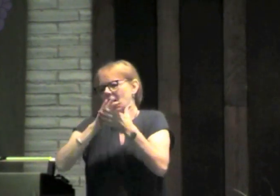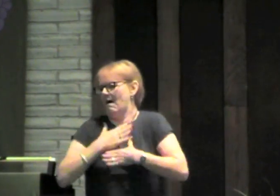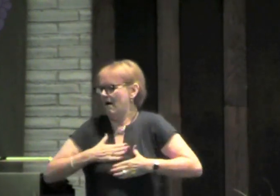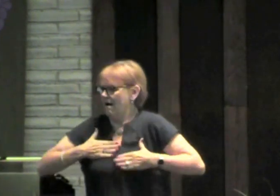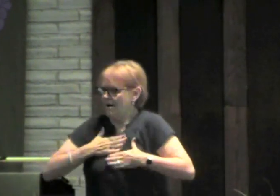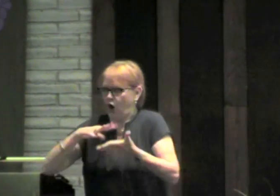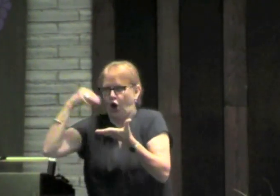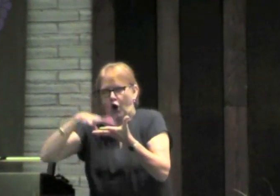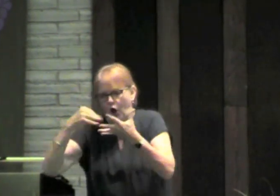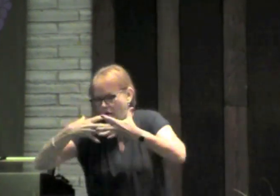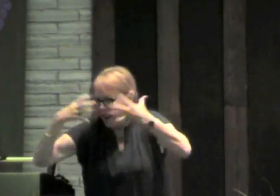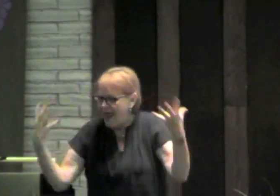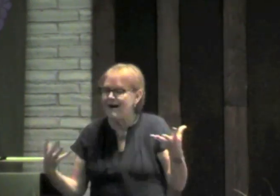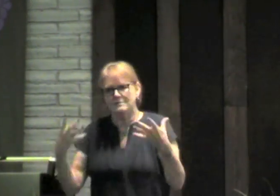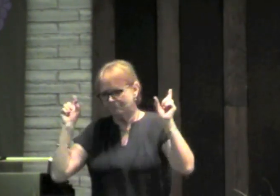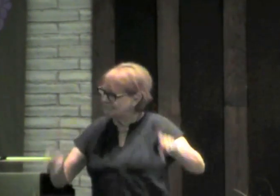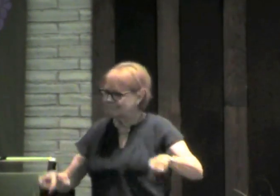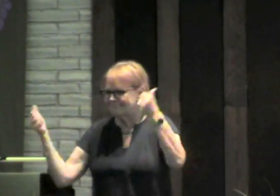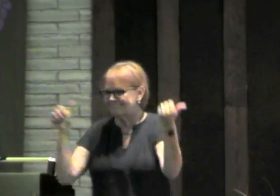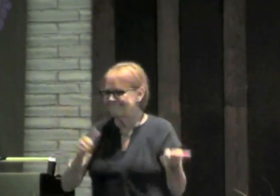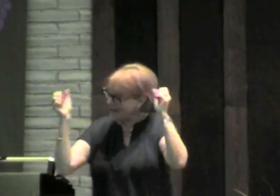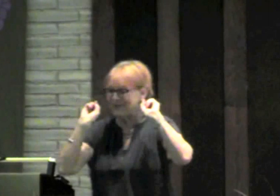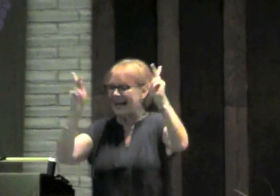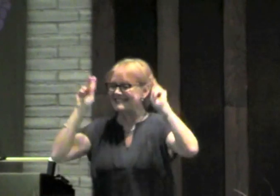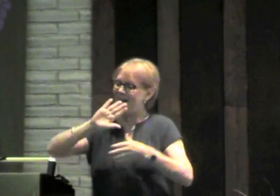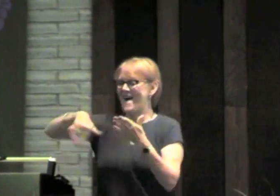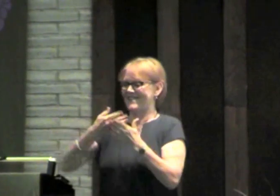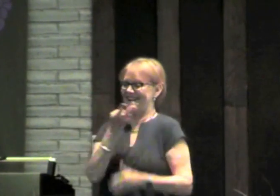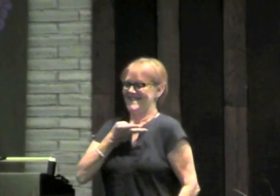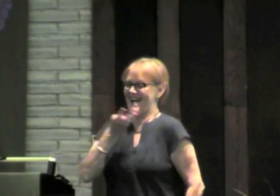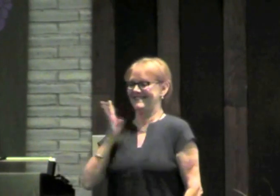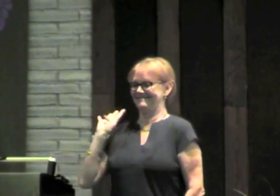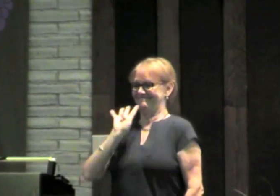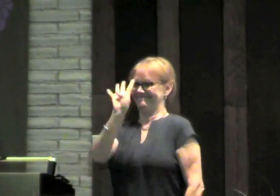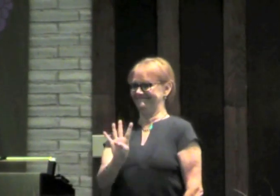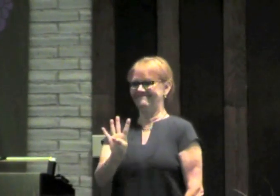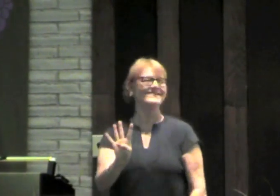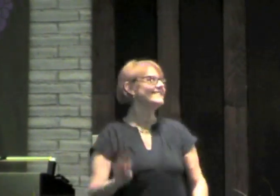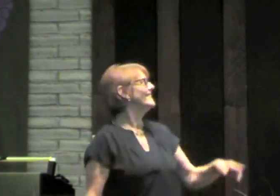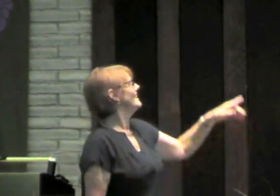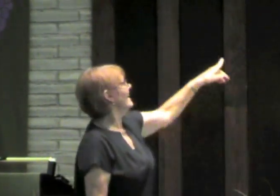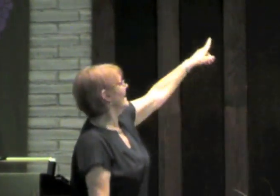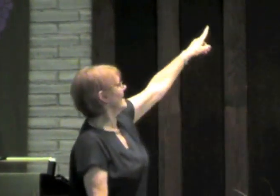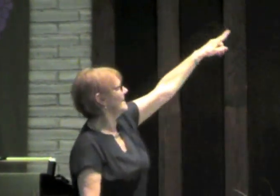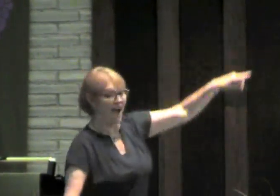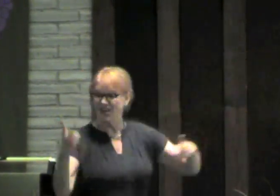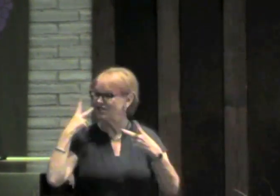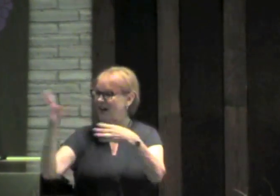has adopted my church, but boy, he enjoyed learning so much. So we went ahead and all 4 of us went through a baptismal ceremony right